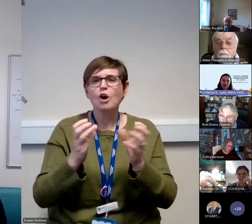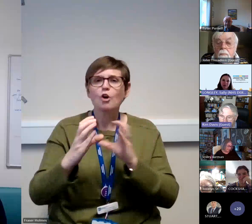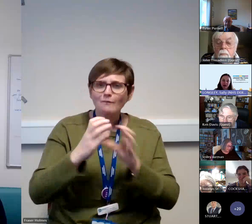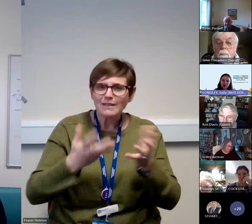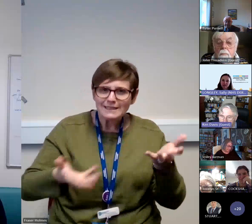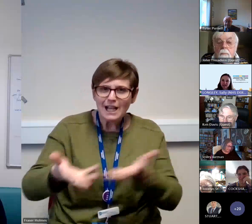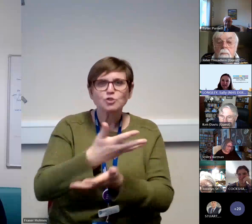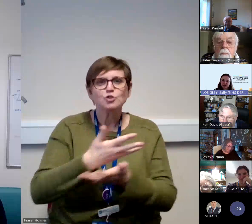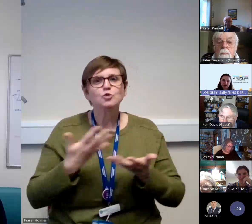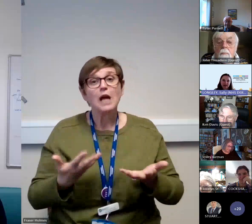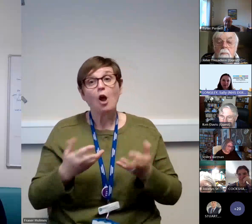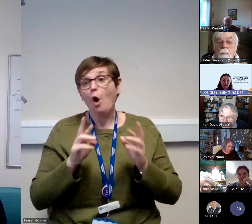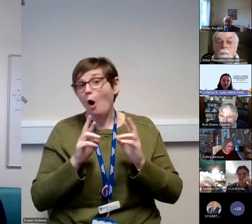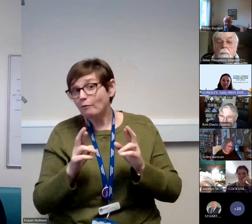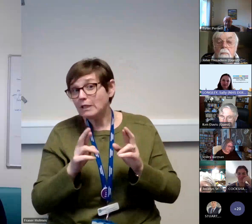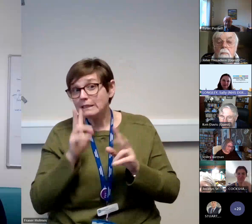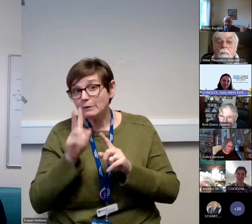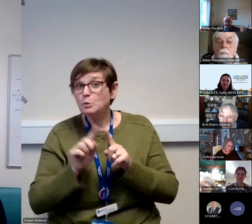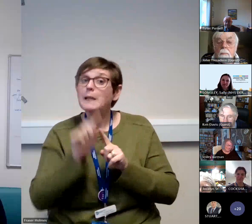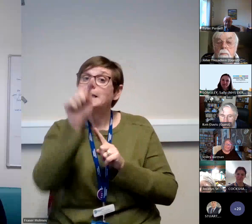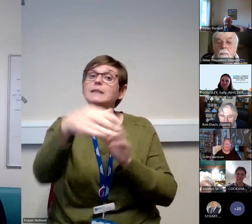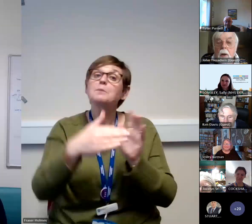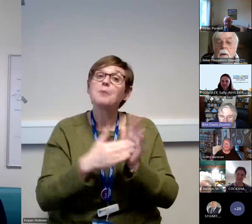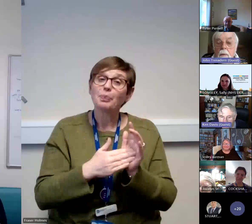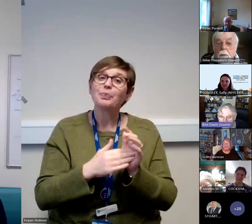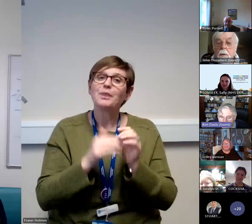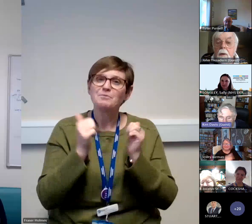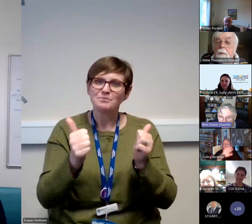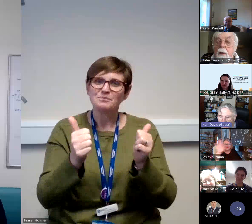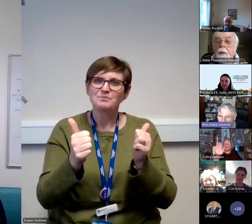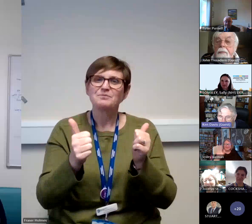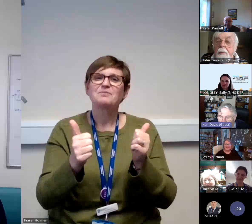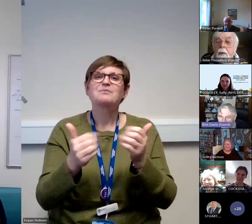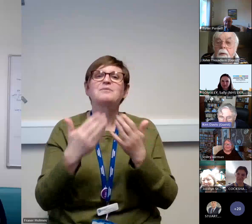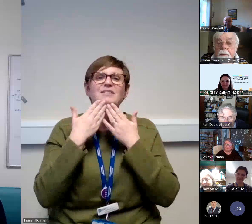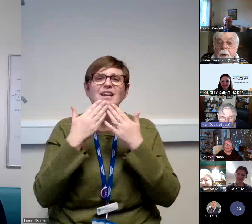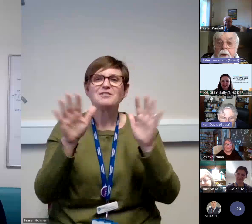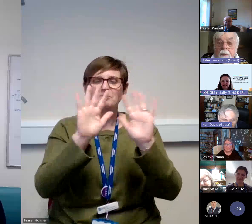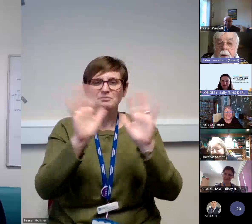So and hopefully see you all next month. Thank you, Mike. Thanks for